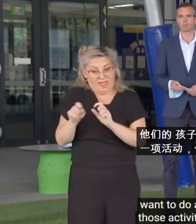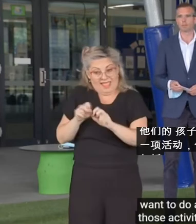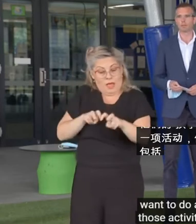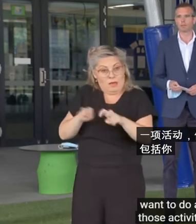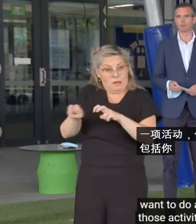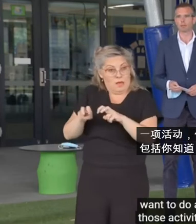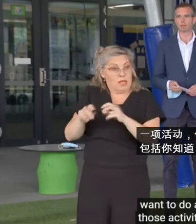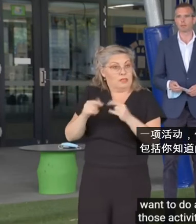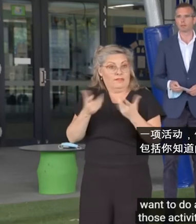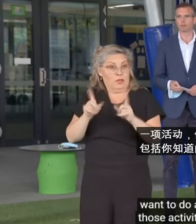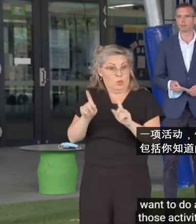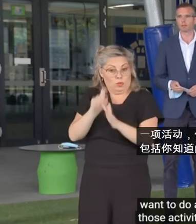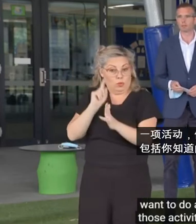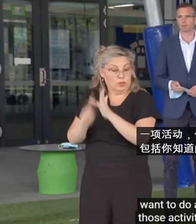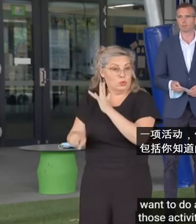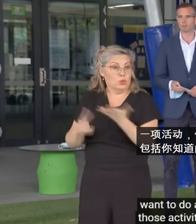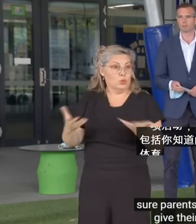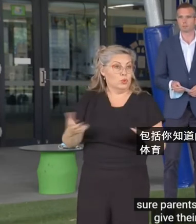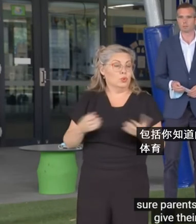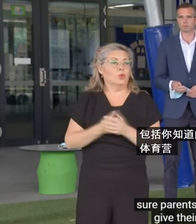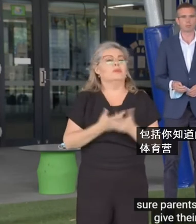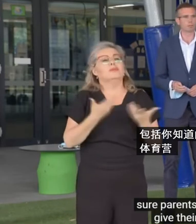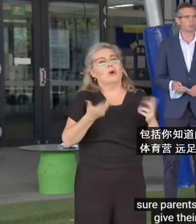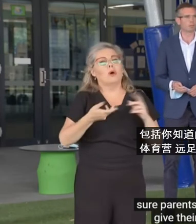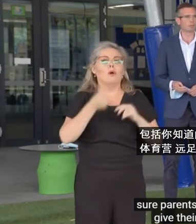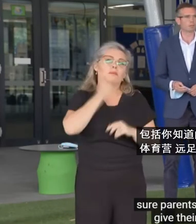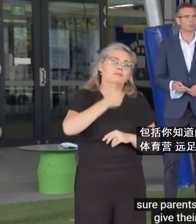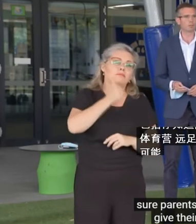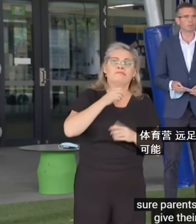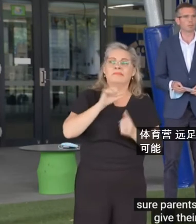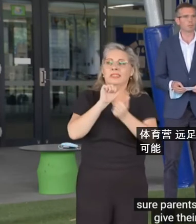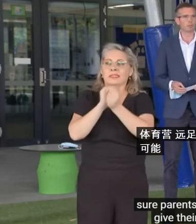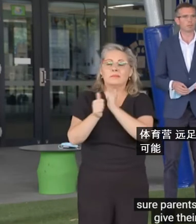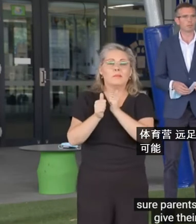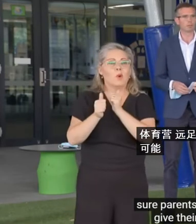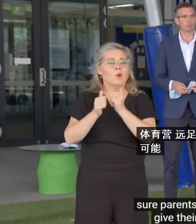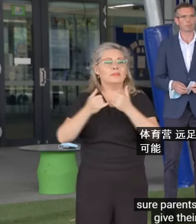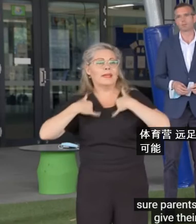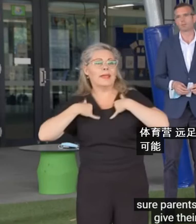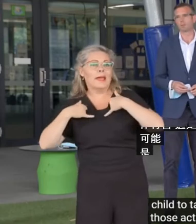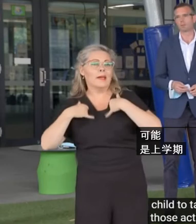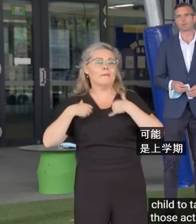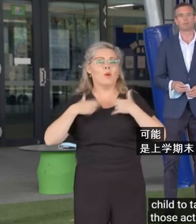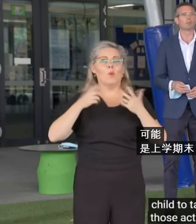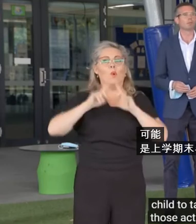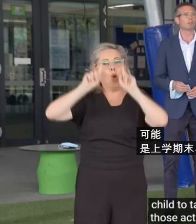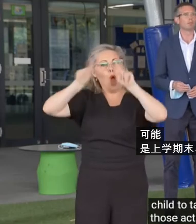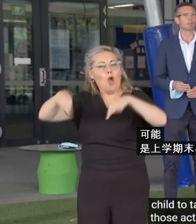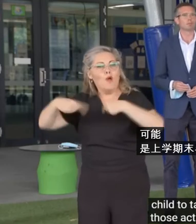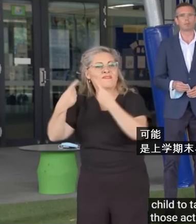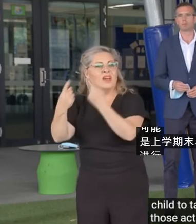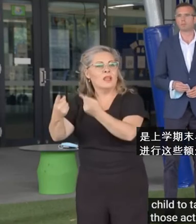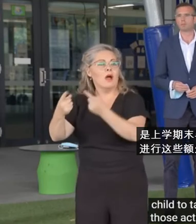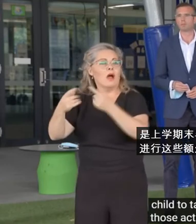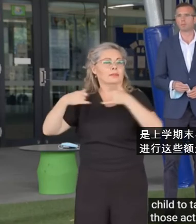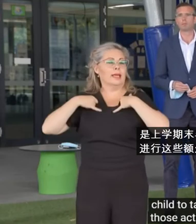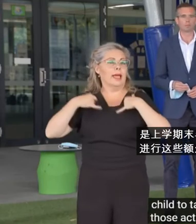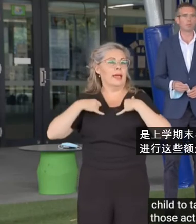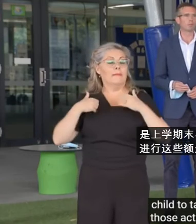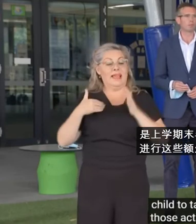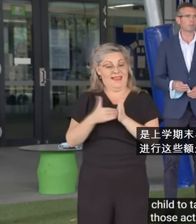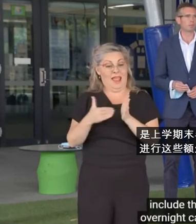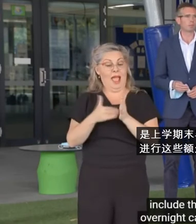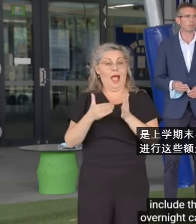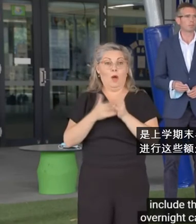but that can include things like, you know, overnight camps, sporting camps, excursions. That's probably the key difference between the end of last term and where we are now for those